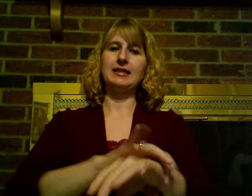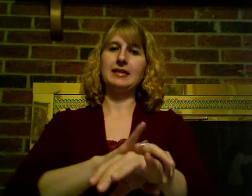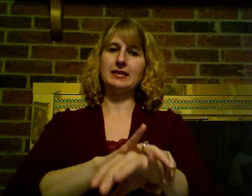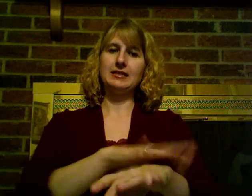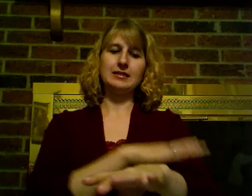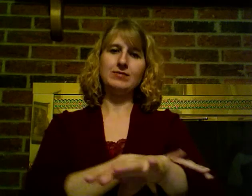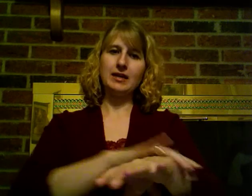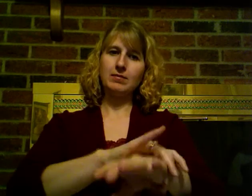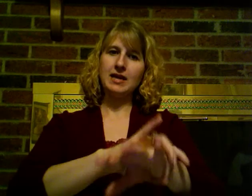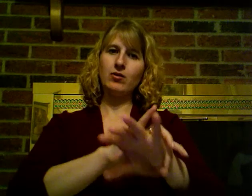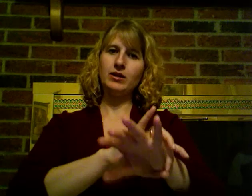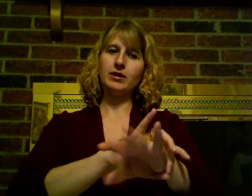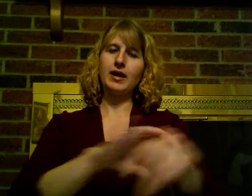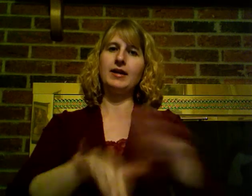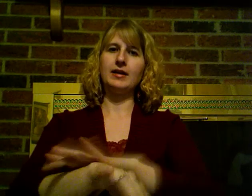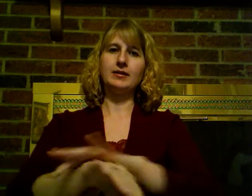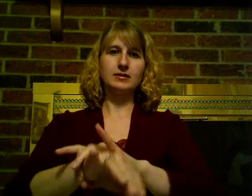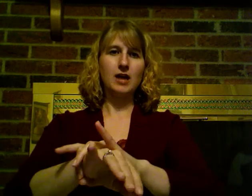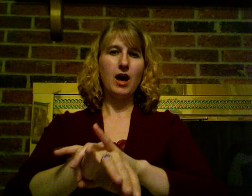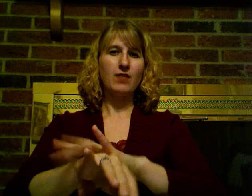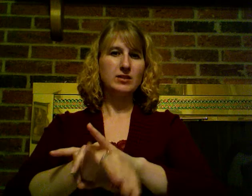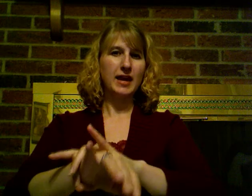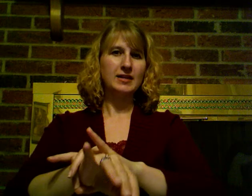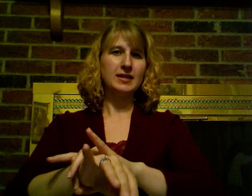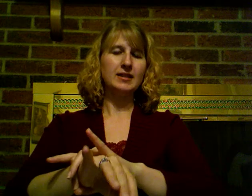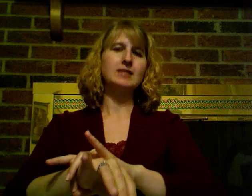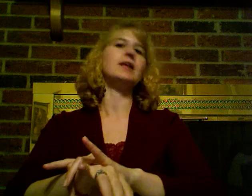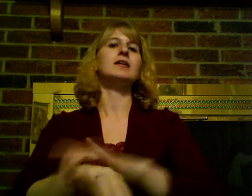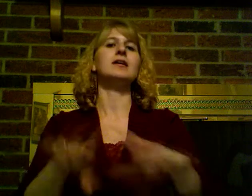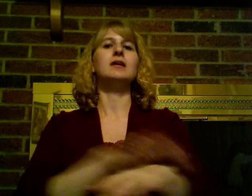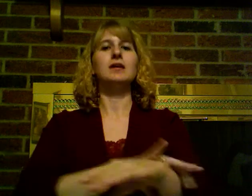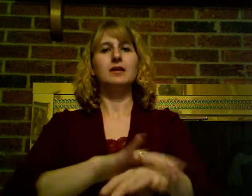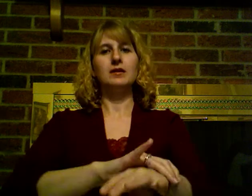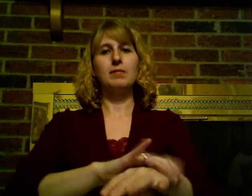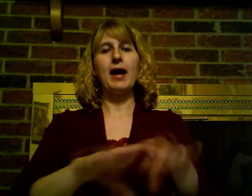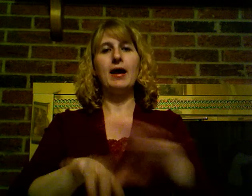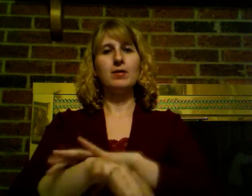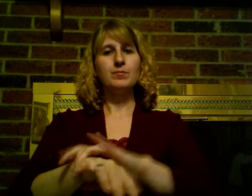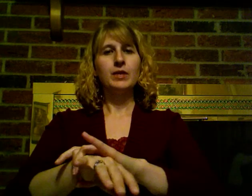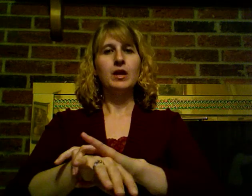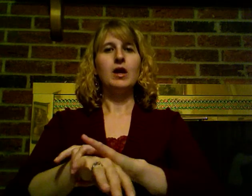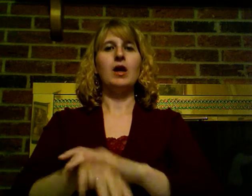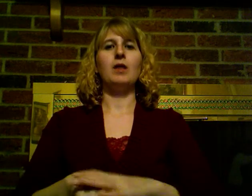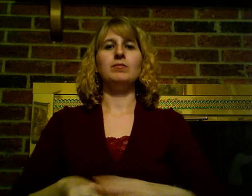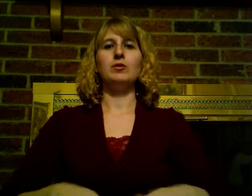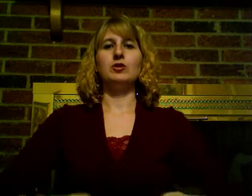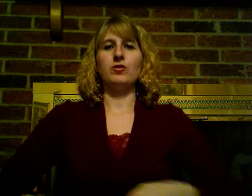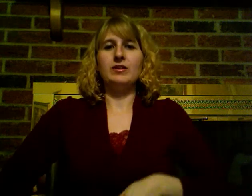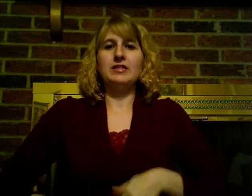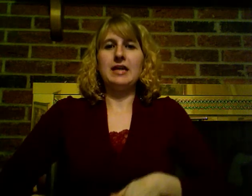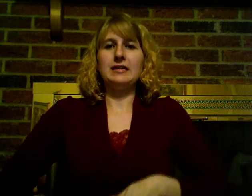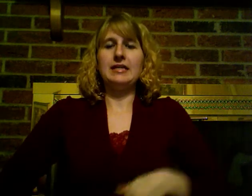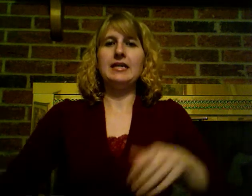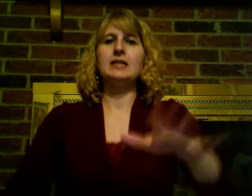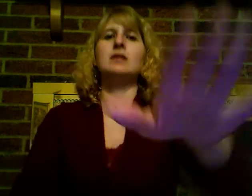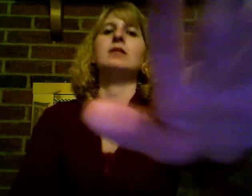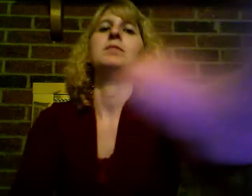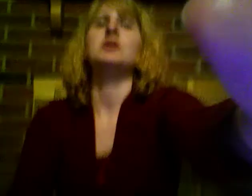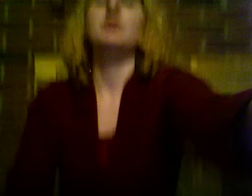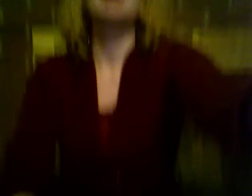the sleeves that come down and are kind of cuffed, tightened at the bottom. You can show if it's tucked in. Let me show